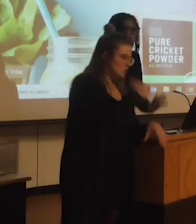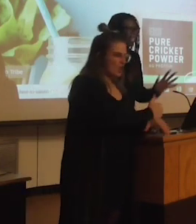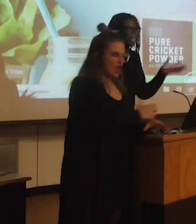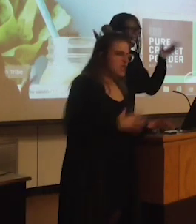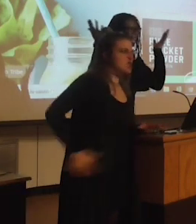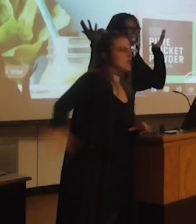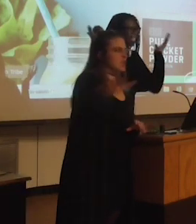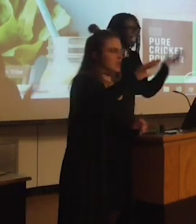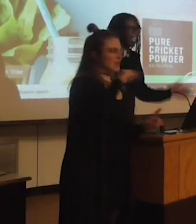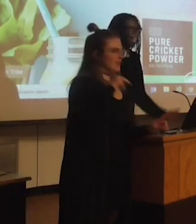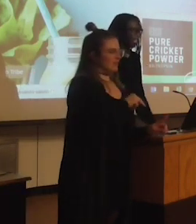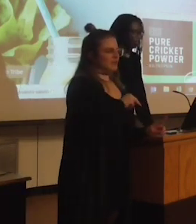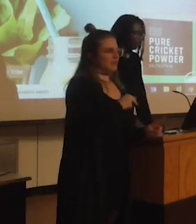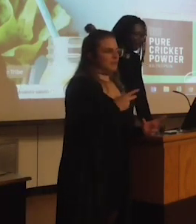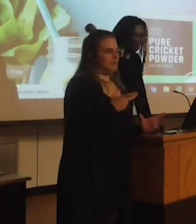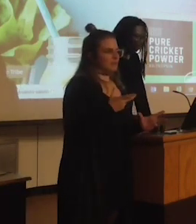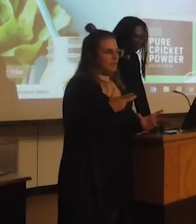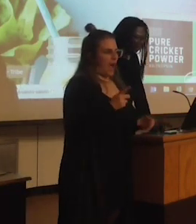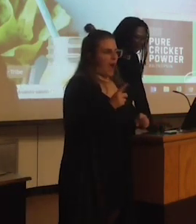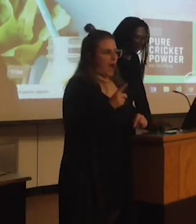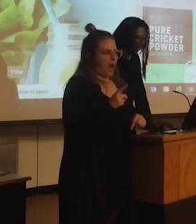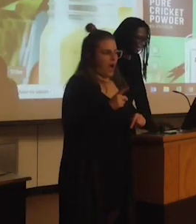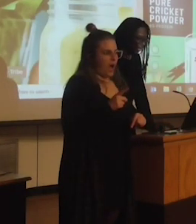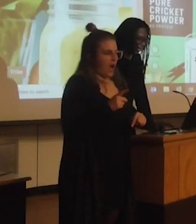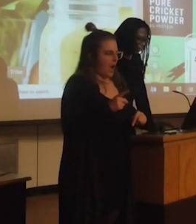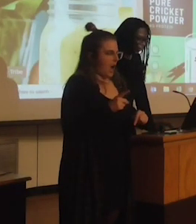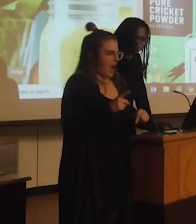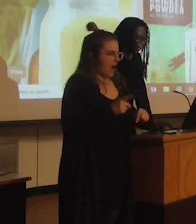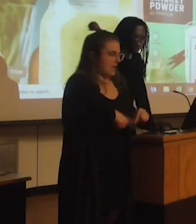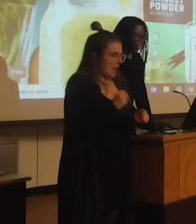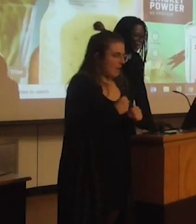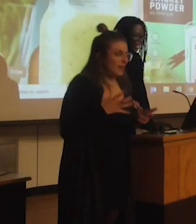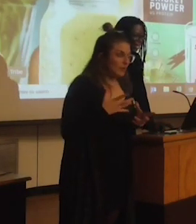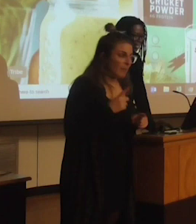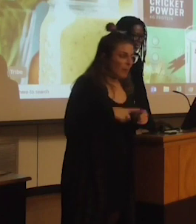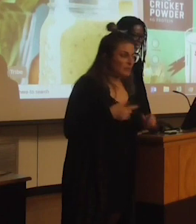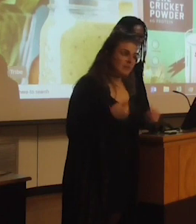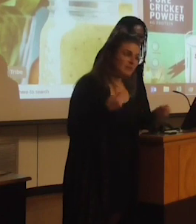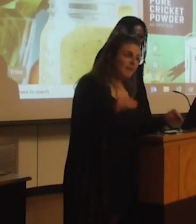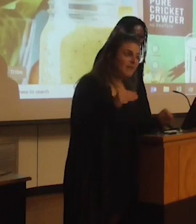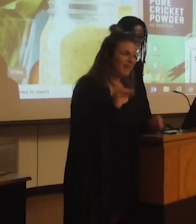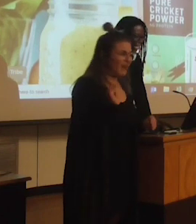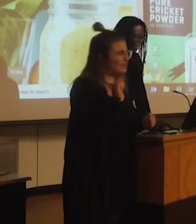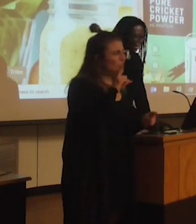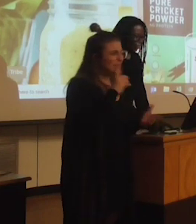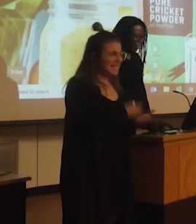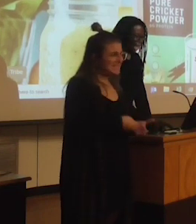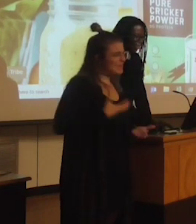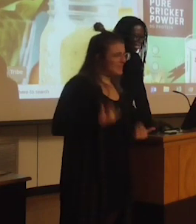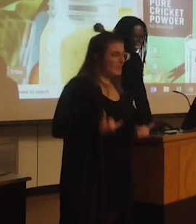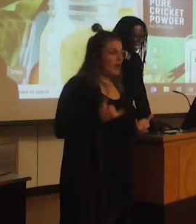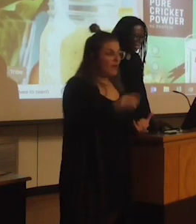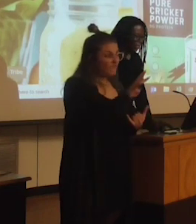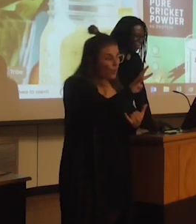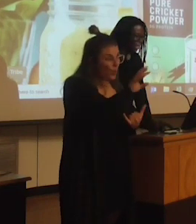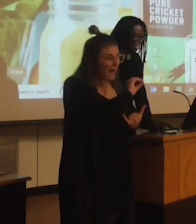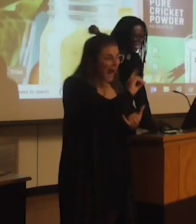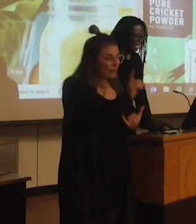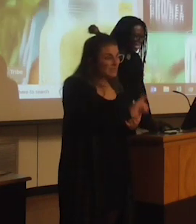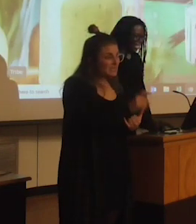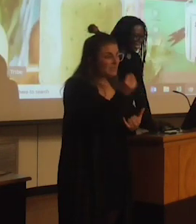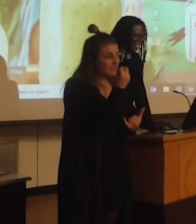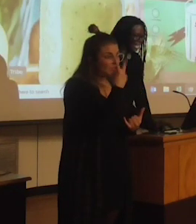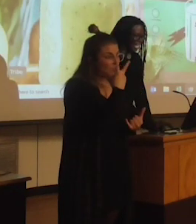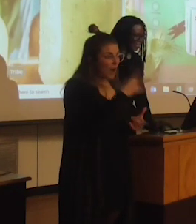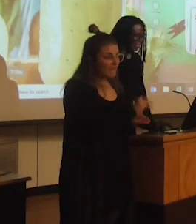it's like I just like I can't eat it. And yet we're selling it. Like first of all, it's also really expensive right now. Like 4 ounces is